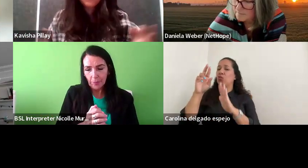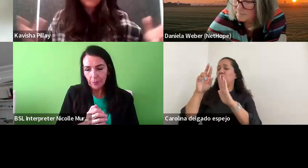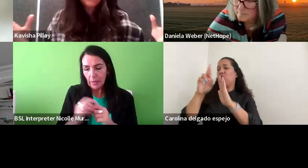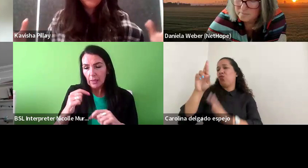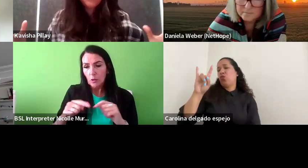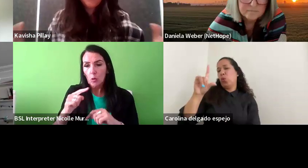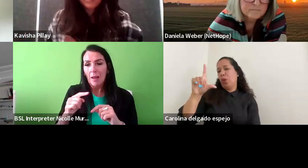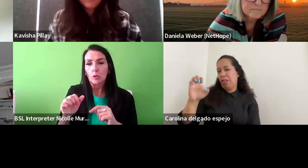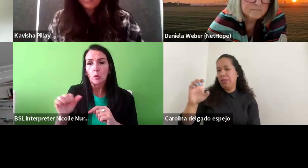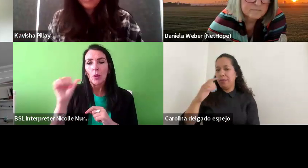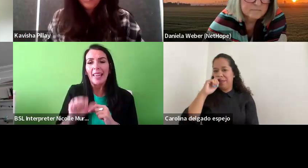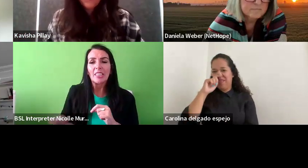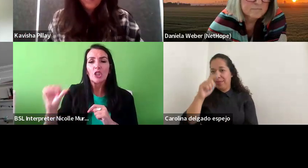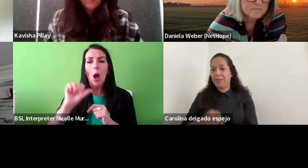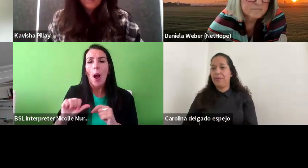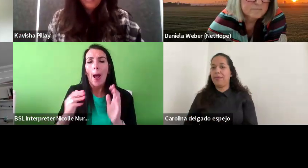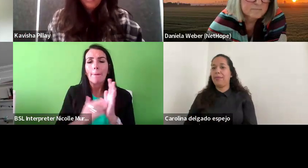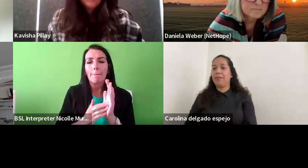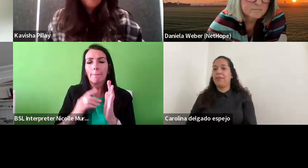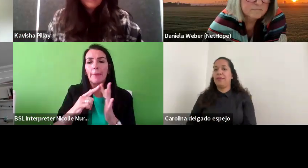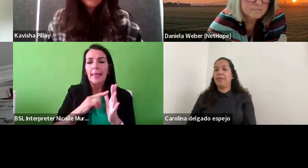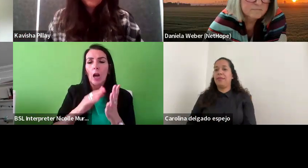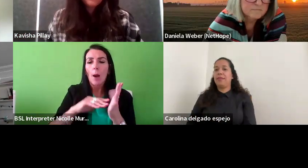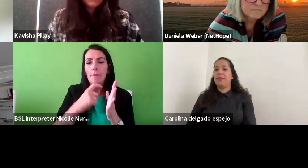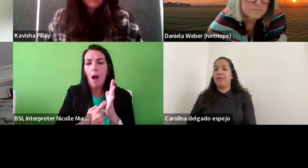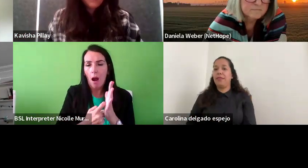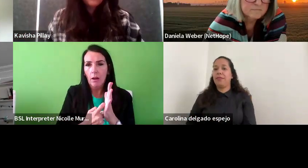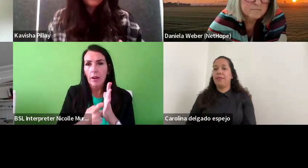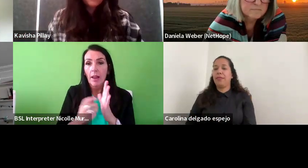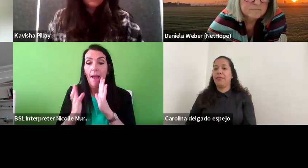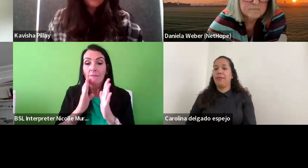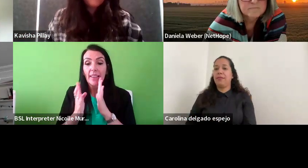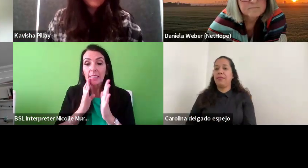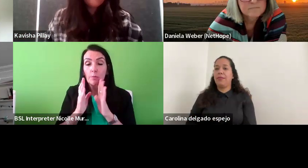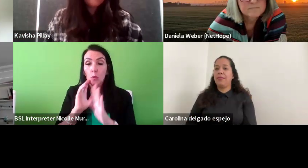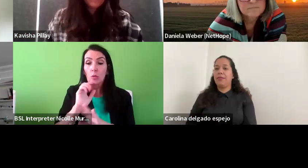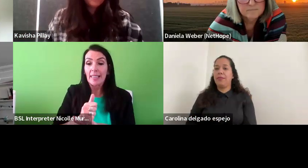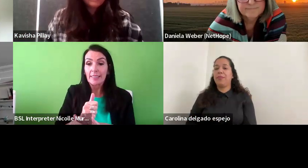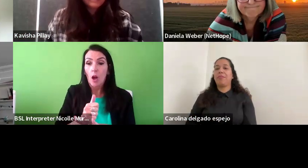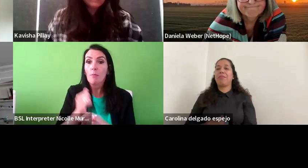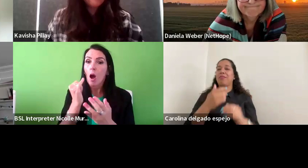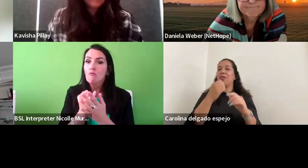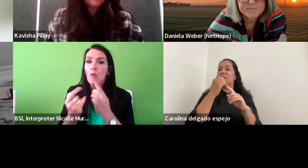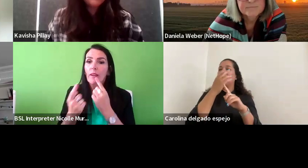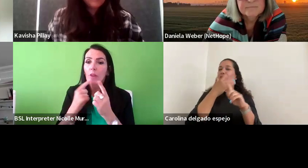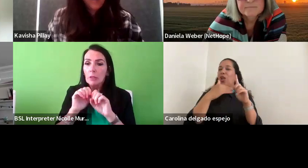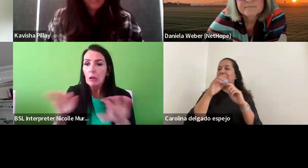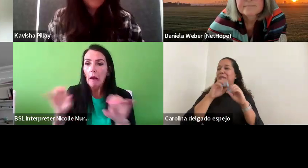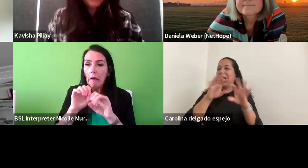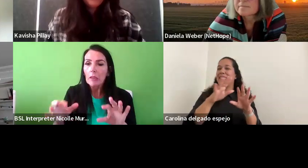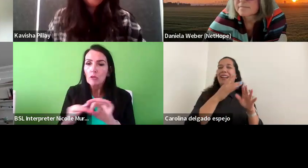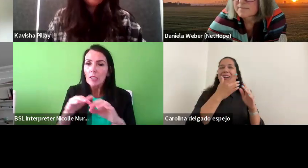to Asia and to Myanmar, where Facebook was being used to spread a lot of disinformation and incite violence